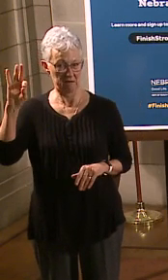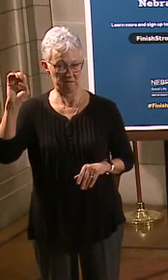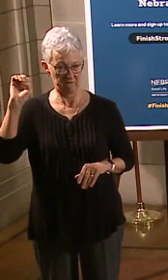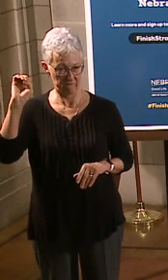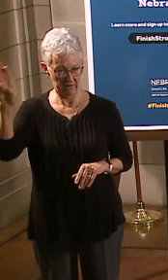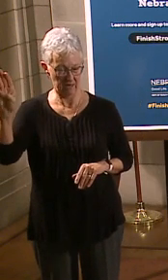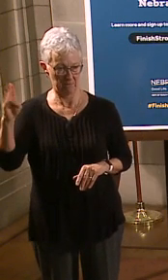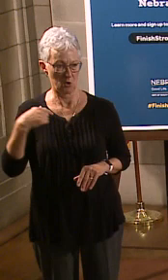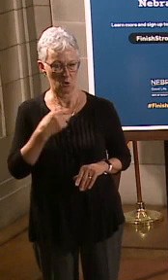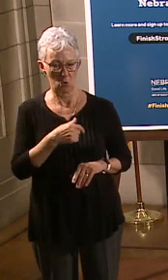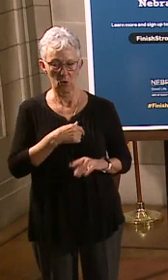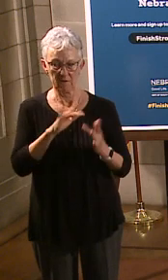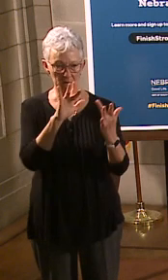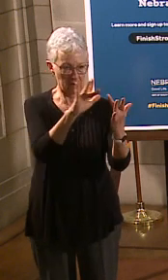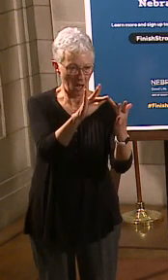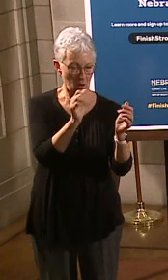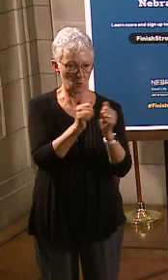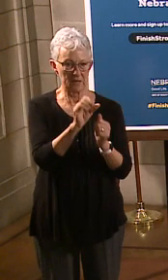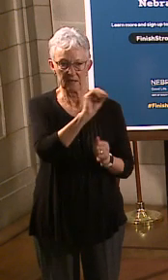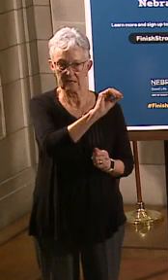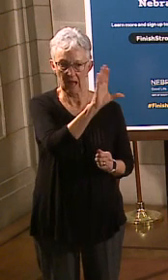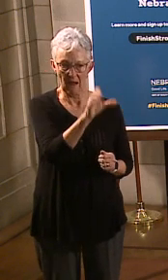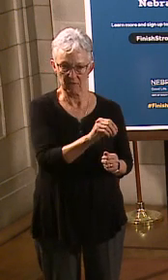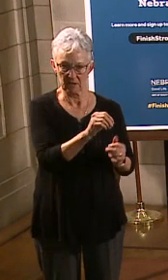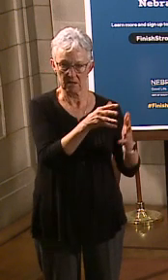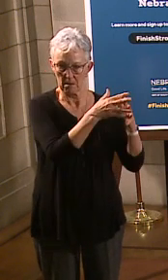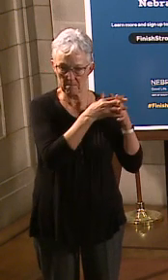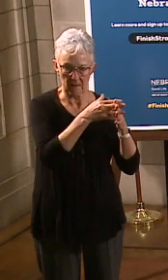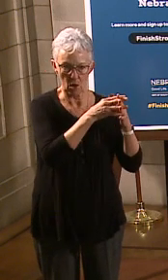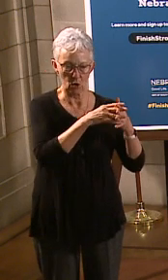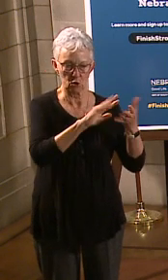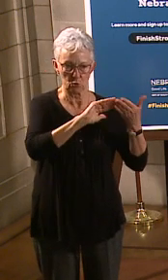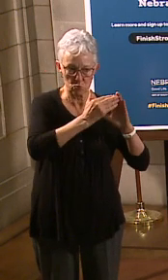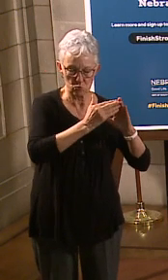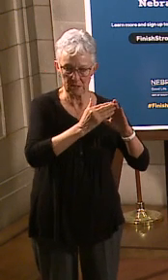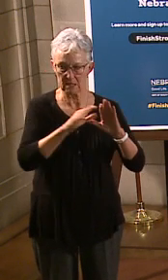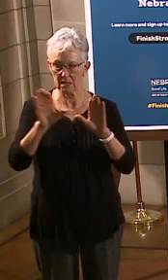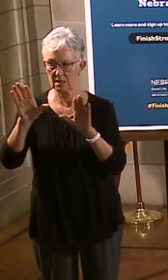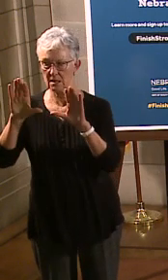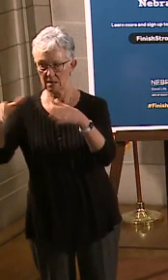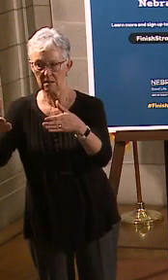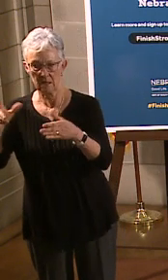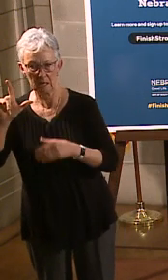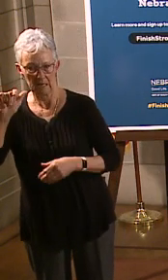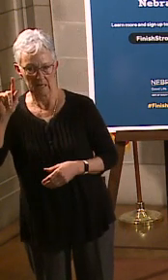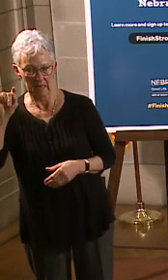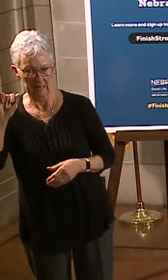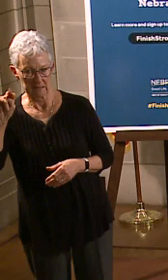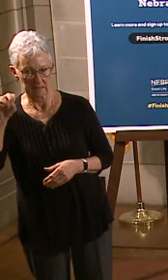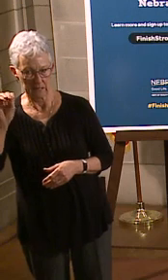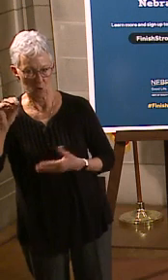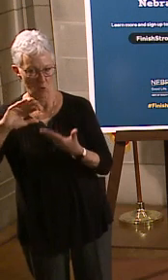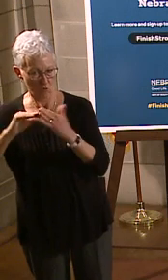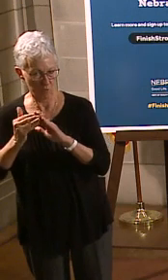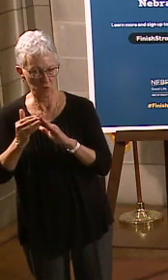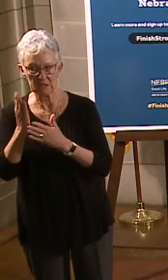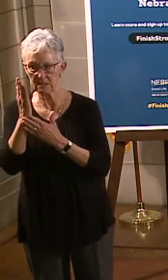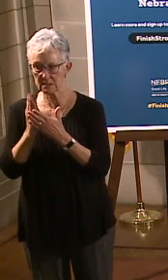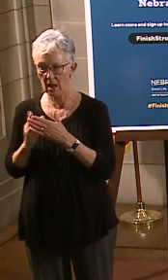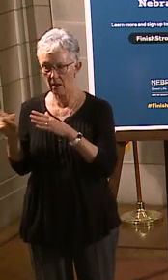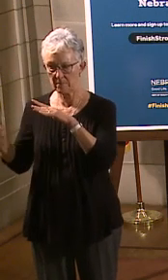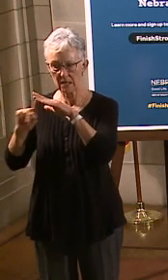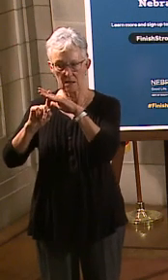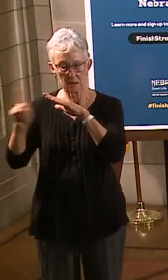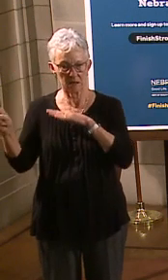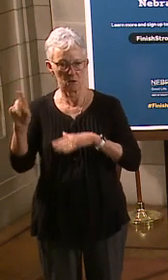to the African American community, to the Latino community, and we've worked with some of our refugee communities. I know that the Asian